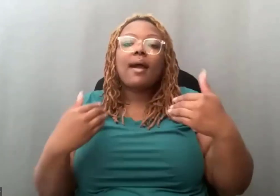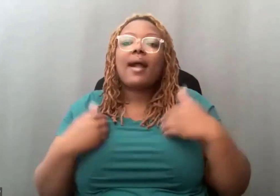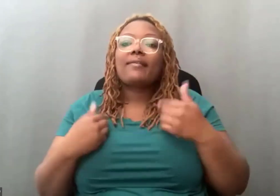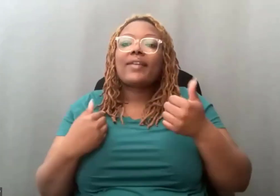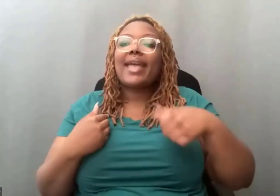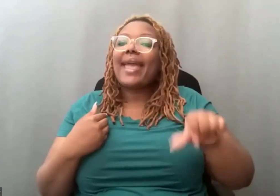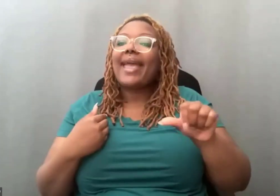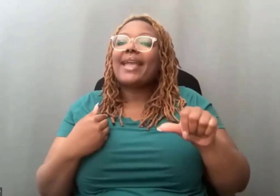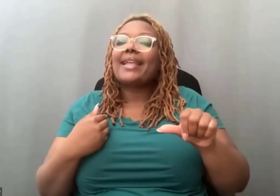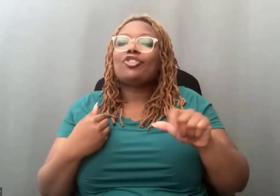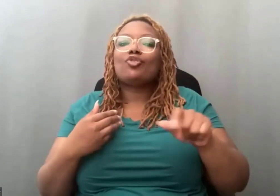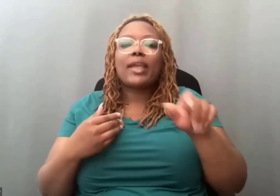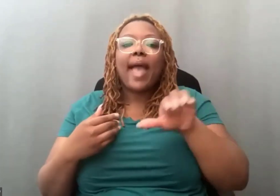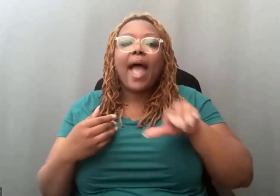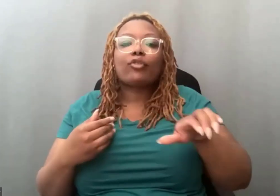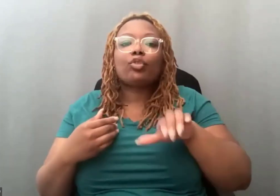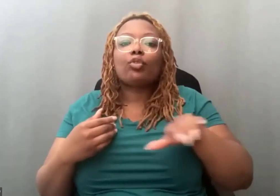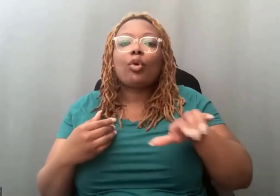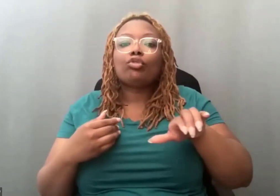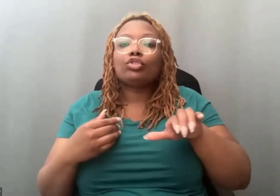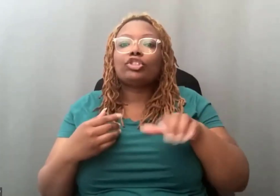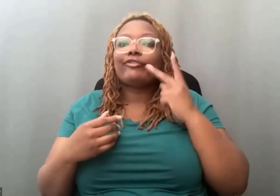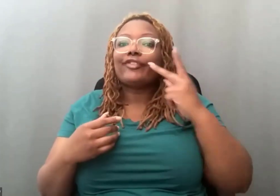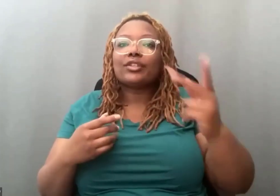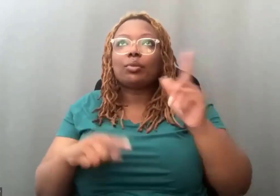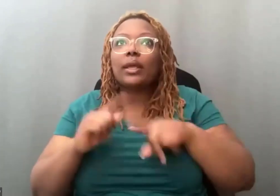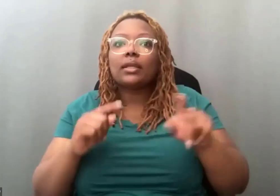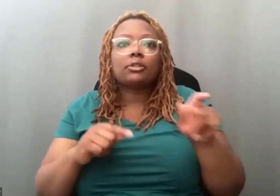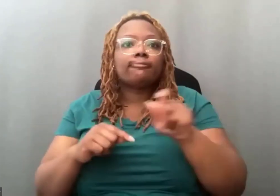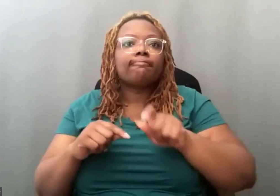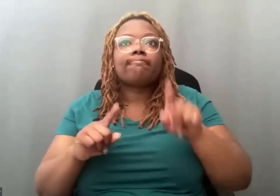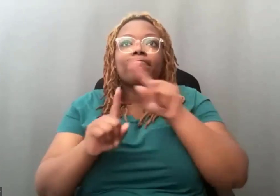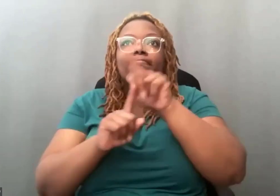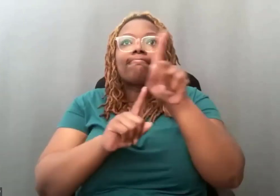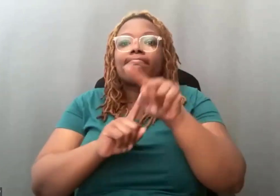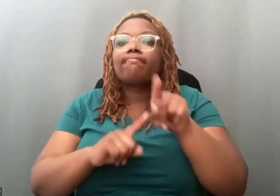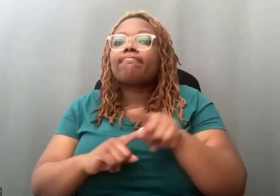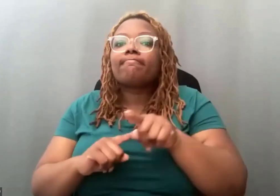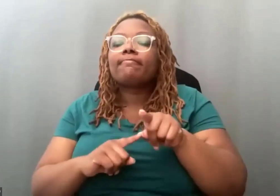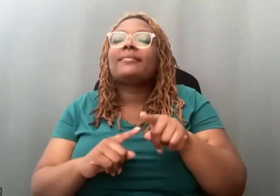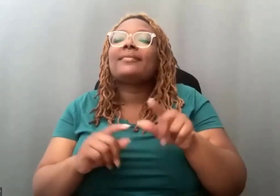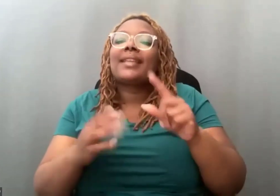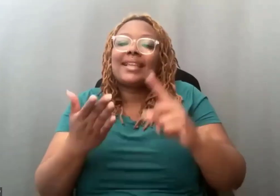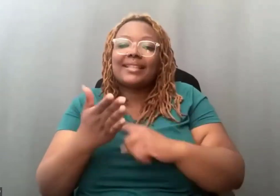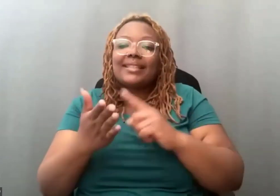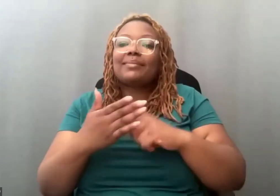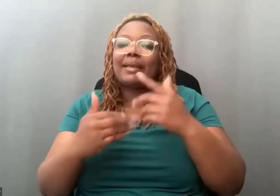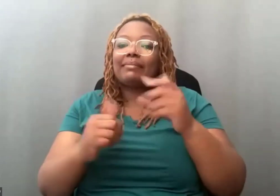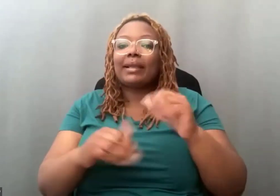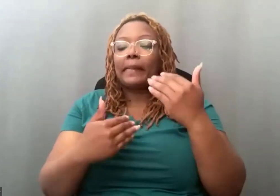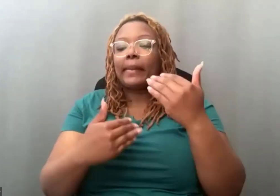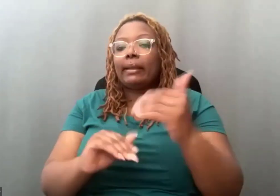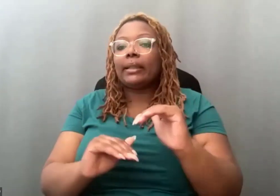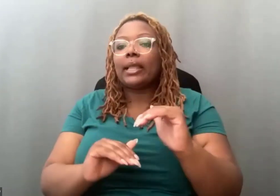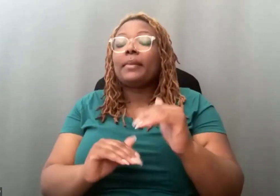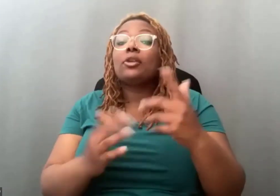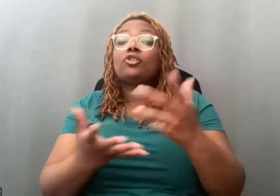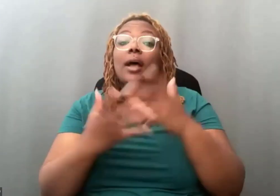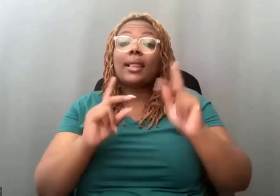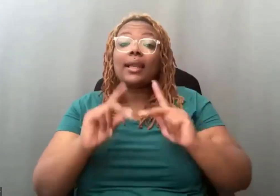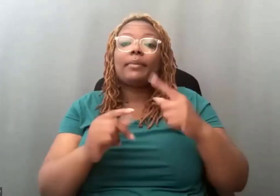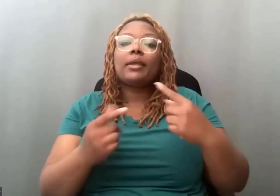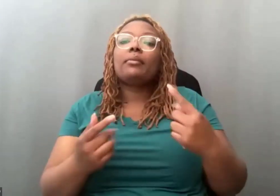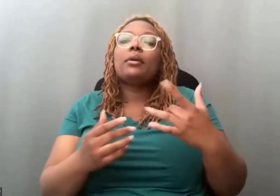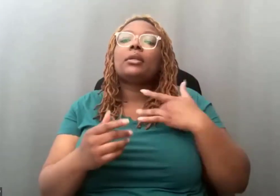can't have the cursor visible. And that can sometimes be really limiting. So a lot of folks end